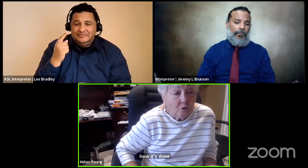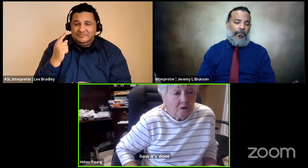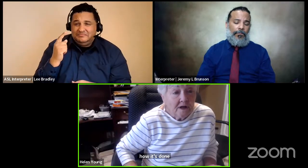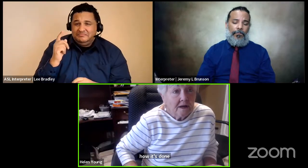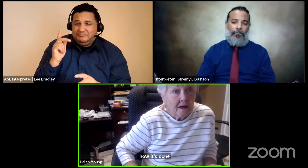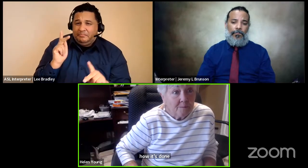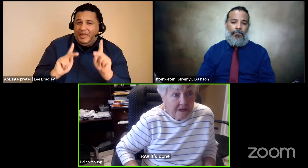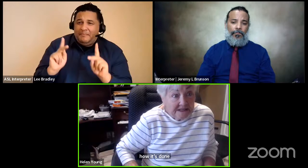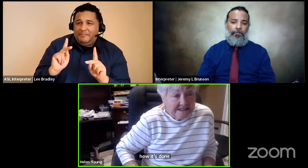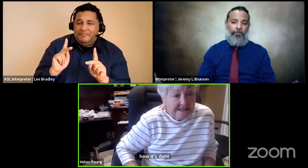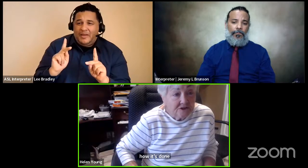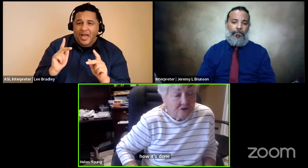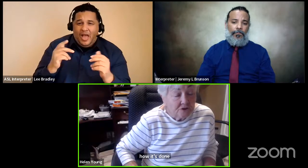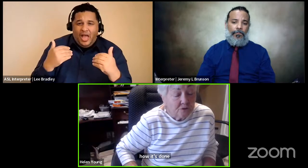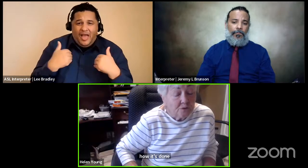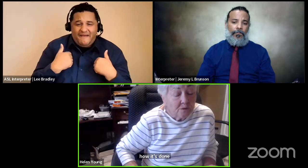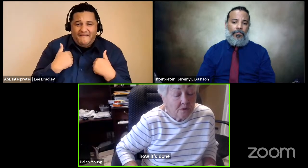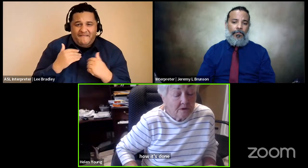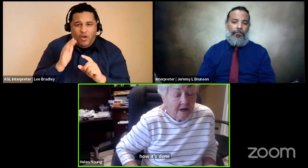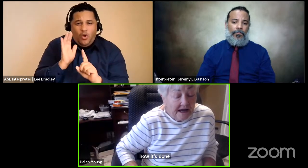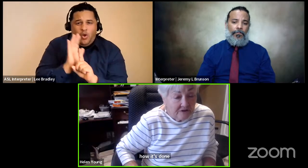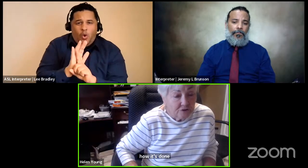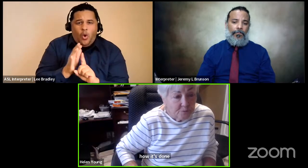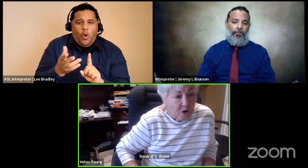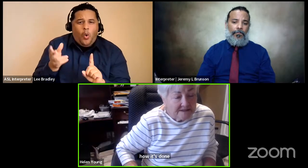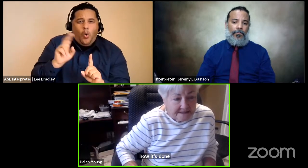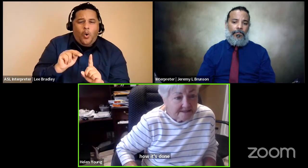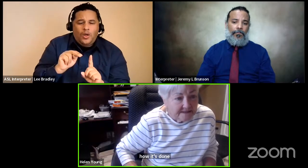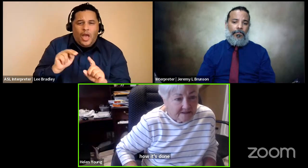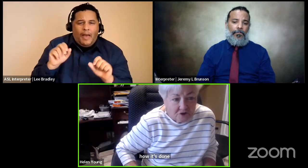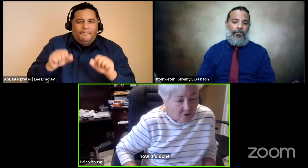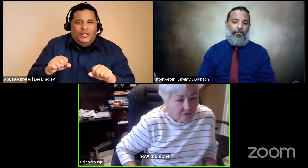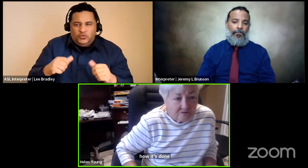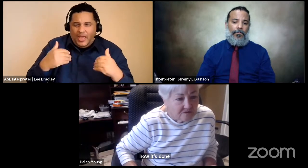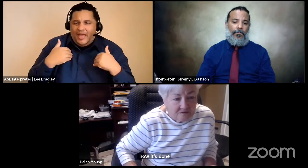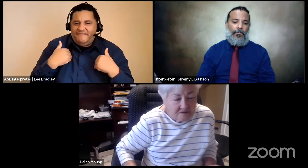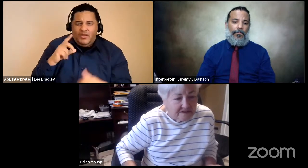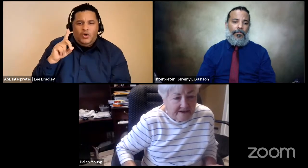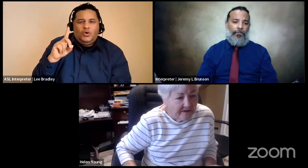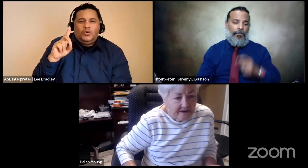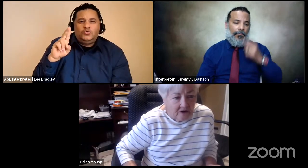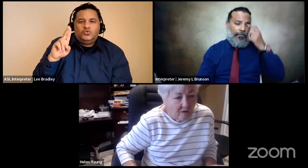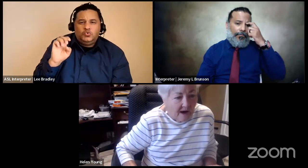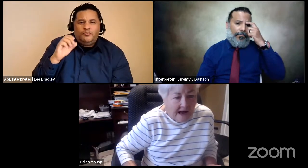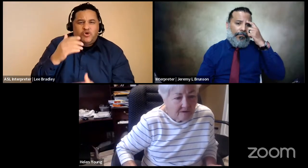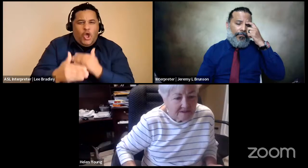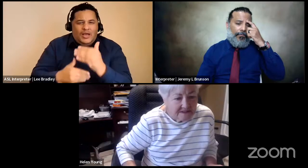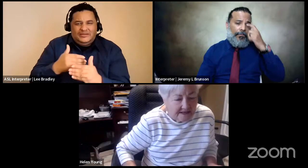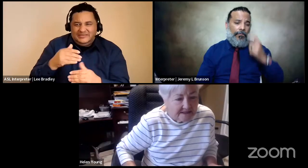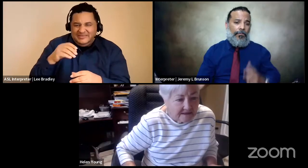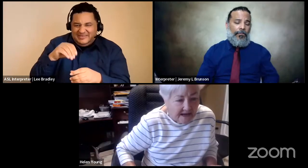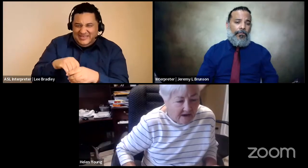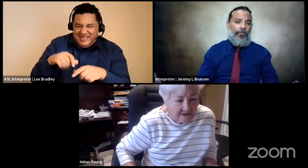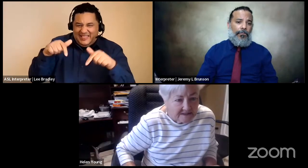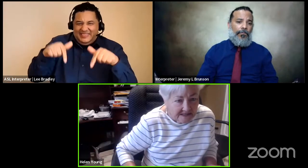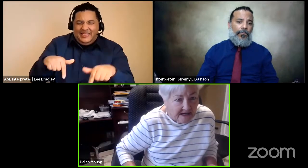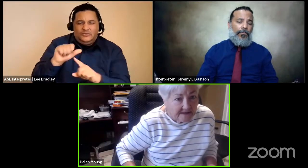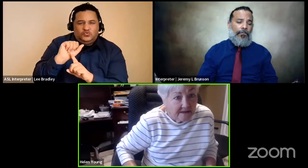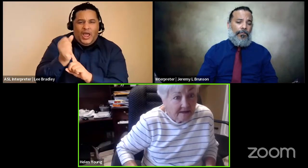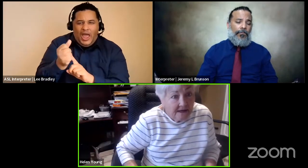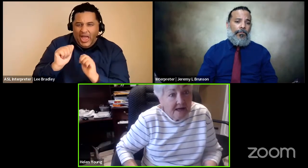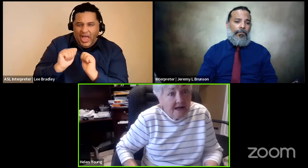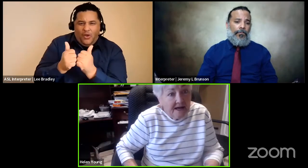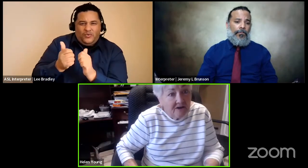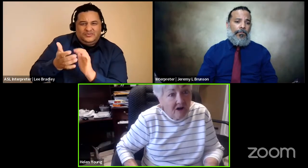their own ability to have a due process in this whole scenario, how it's